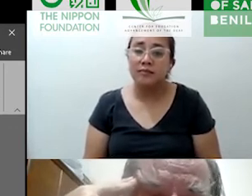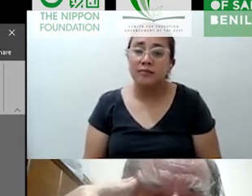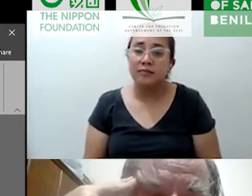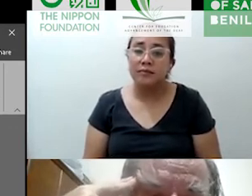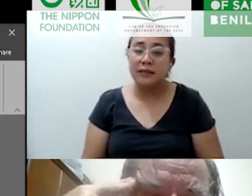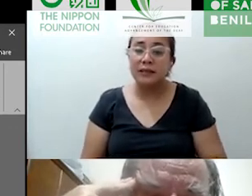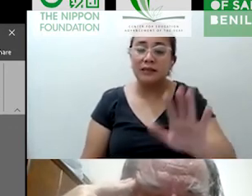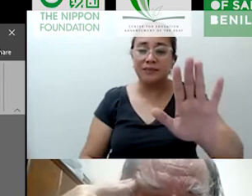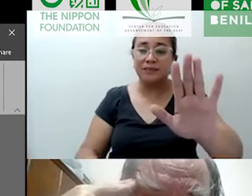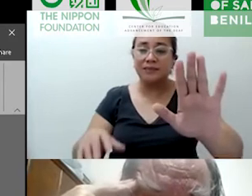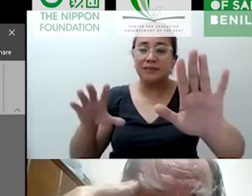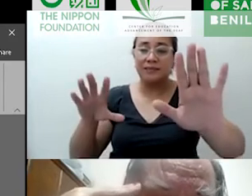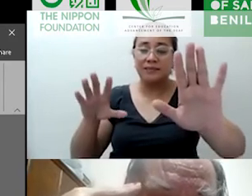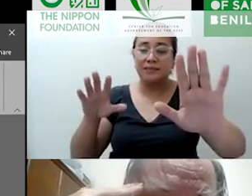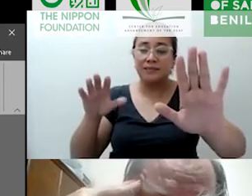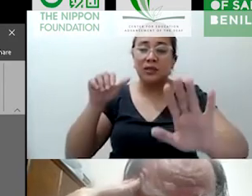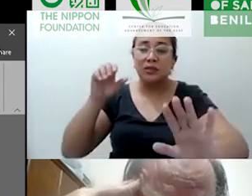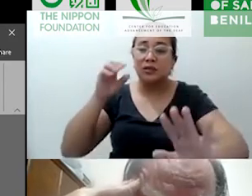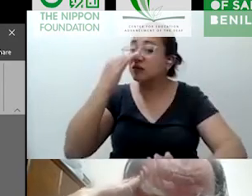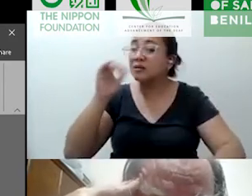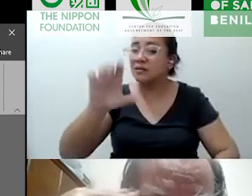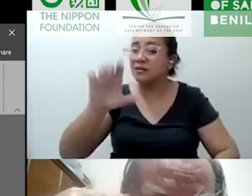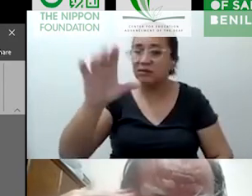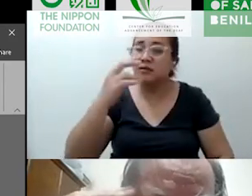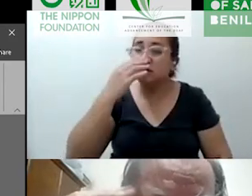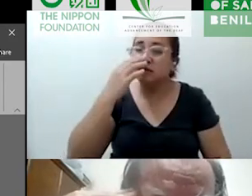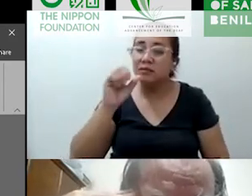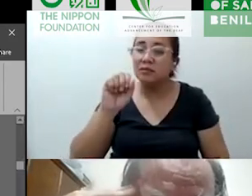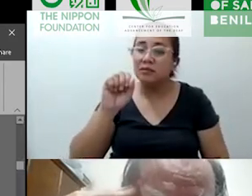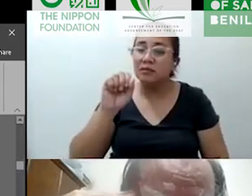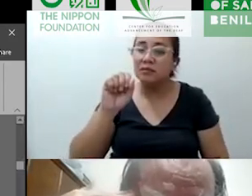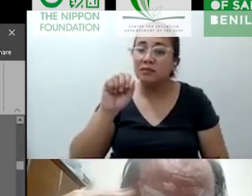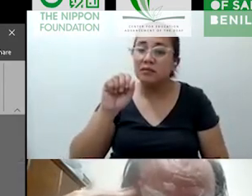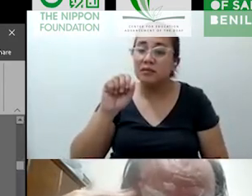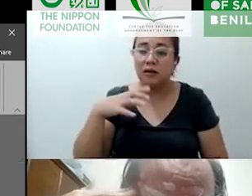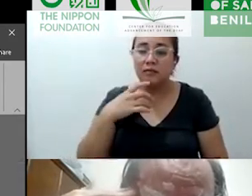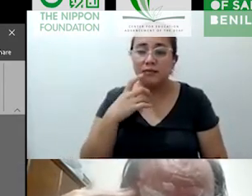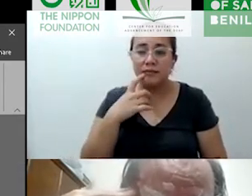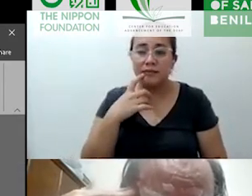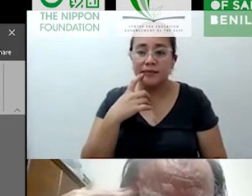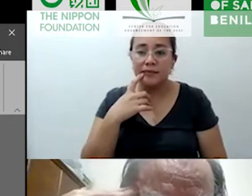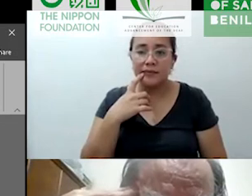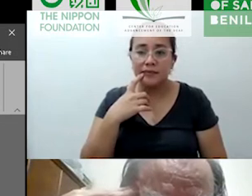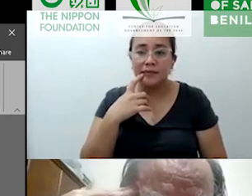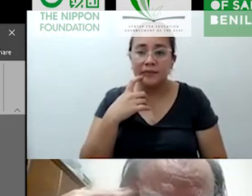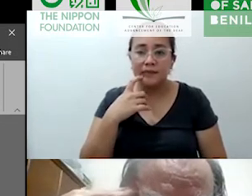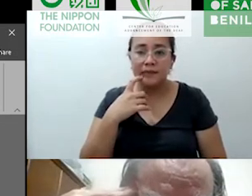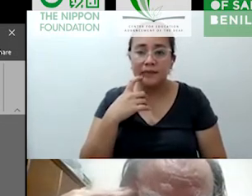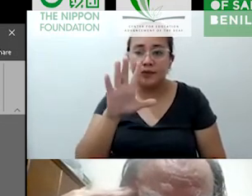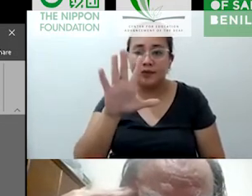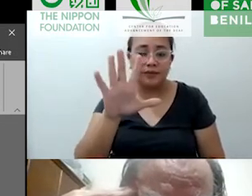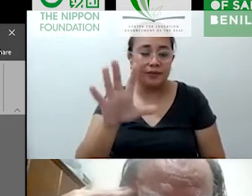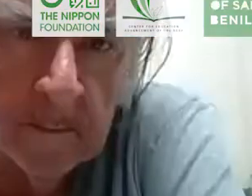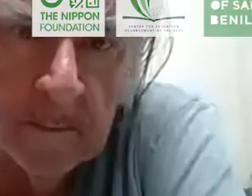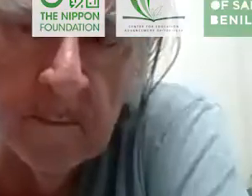Well, Yeah, yeah. the first one is girl. Hmm. I'll just read it off here. The first one is girl. Hold on.